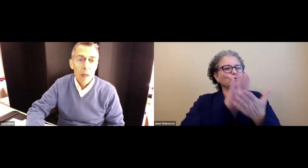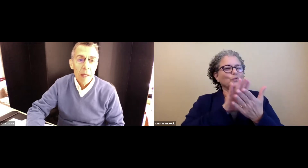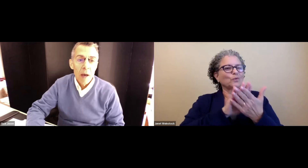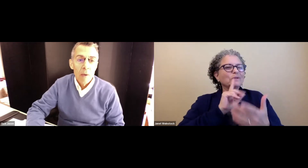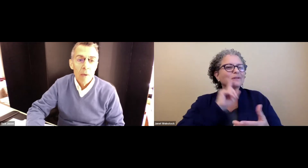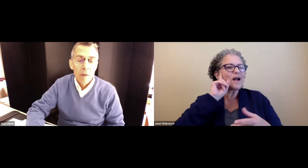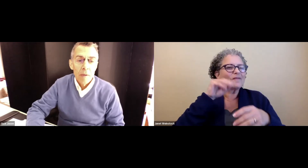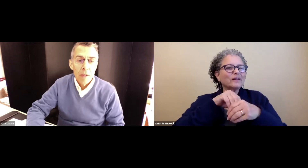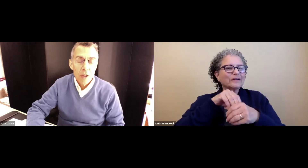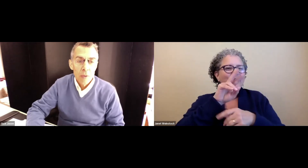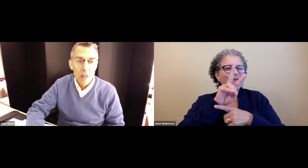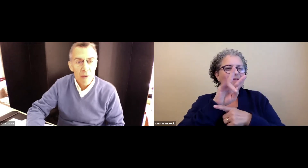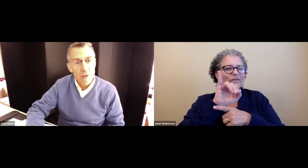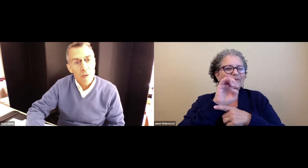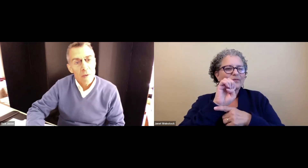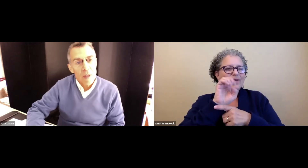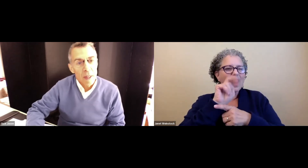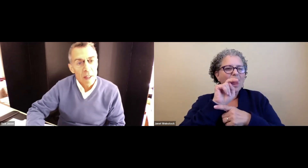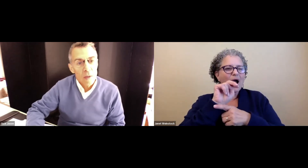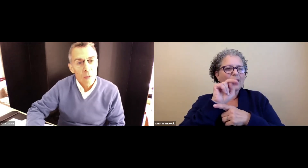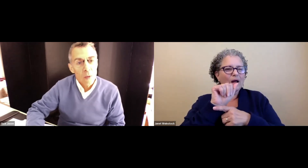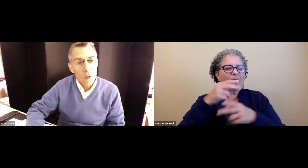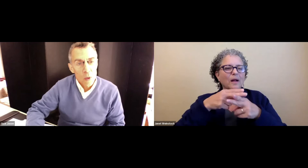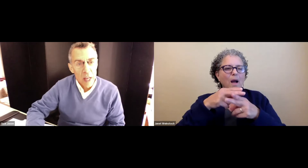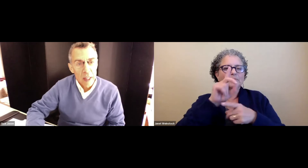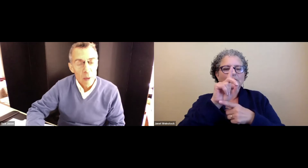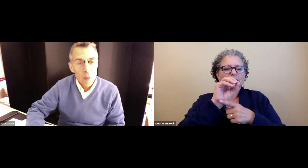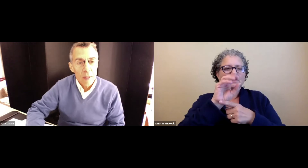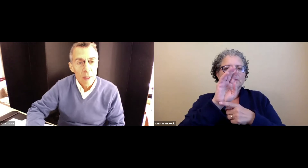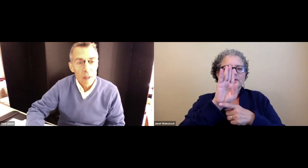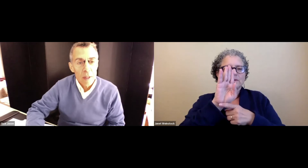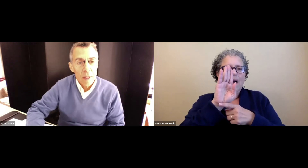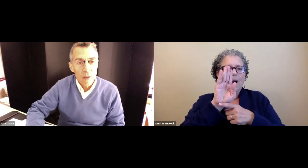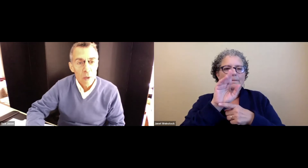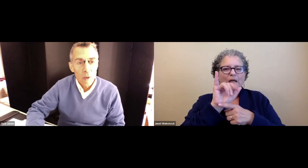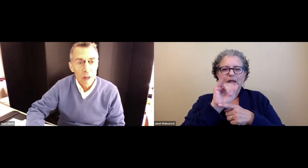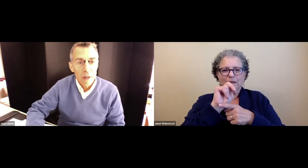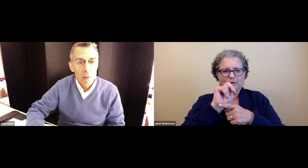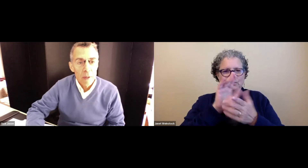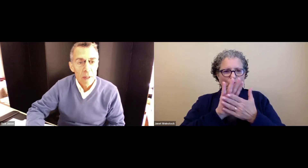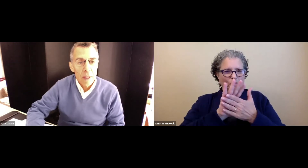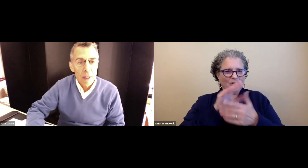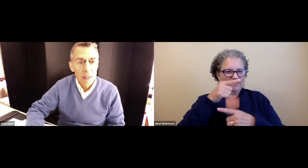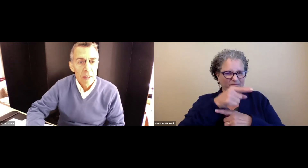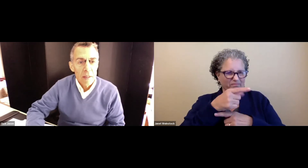Now, the 2 deaf siblings knew sign language because they went to the deaf school there. It was the